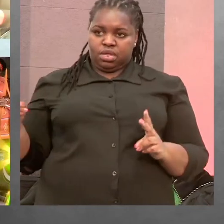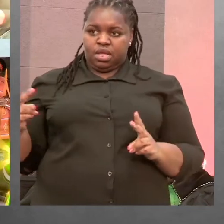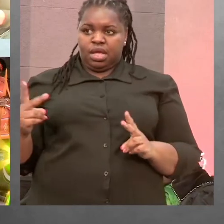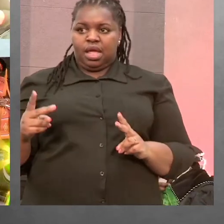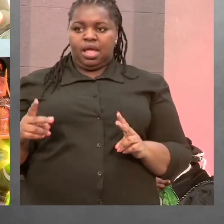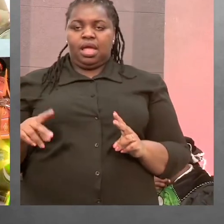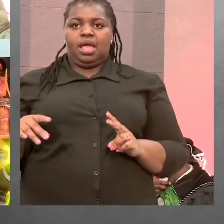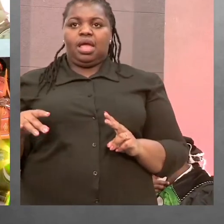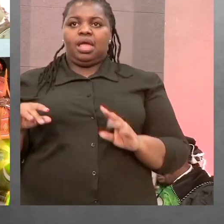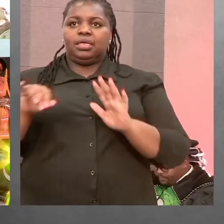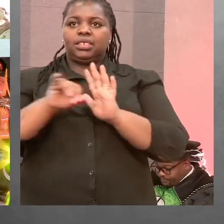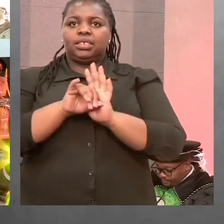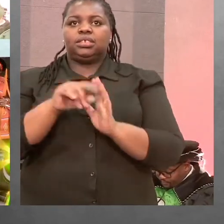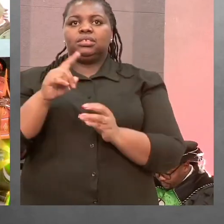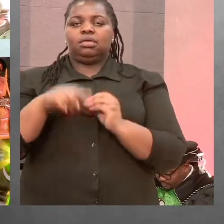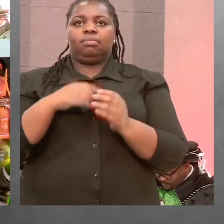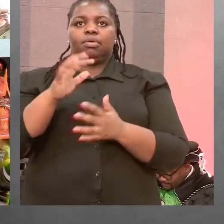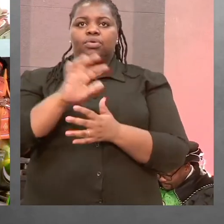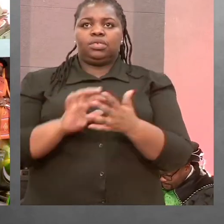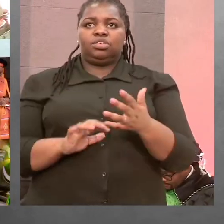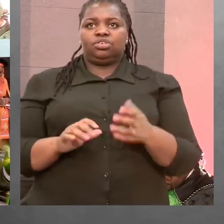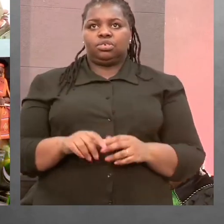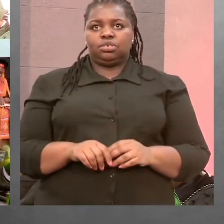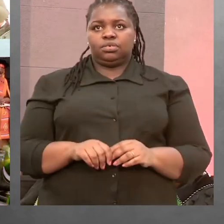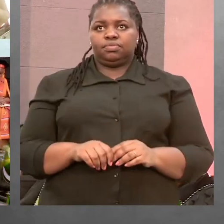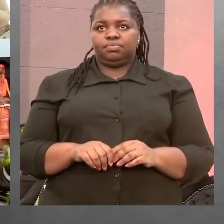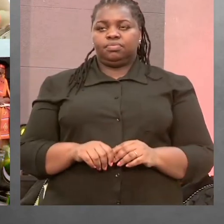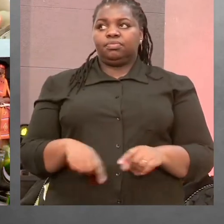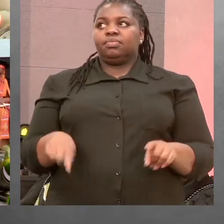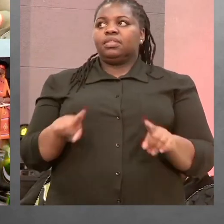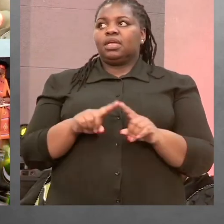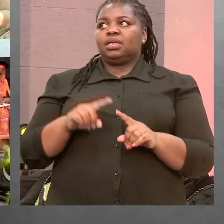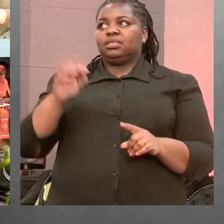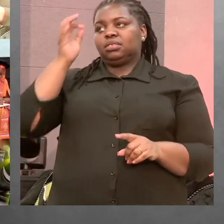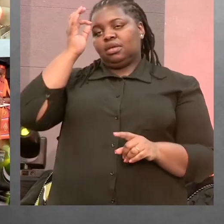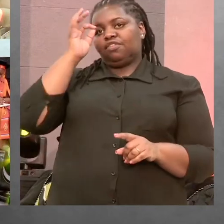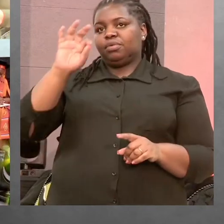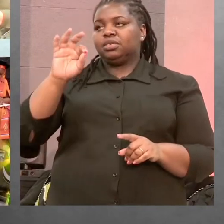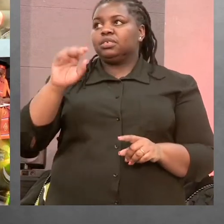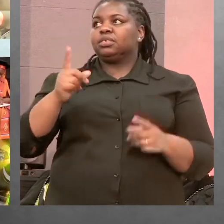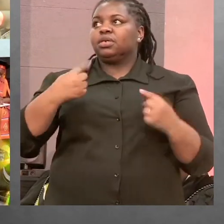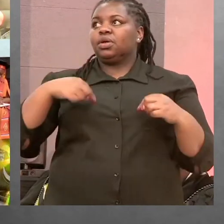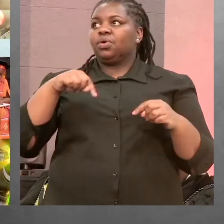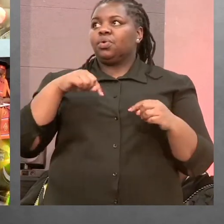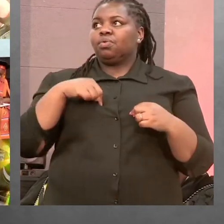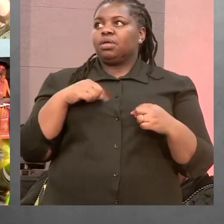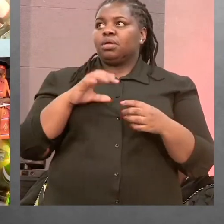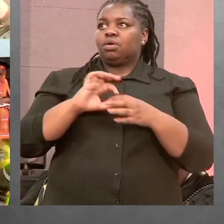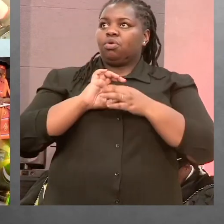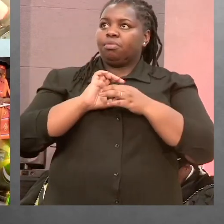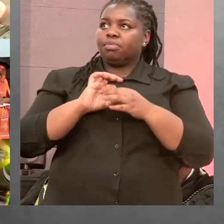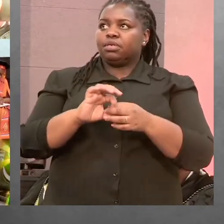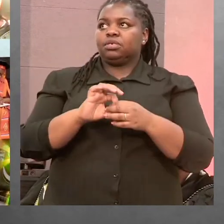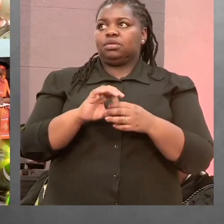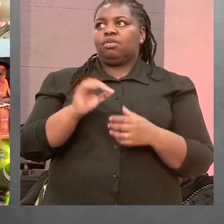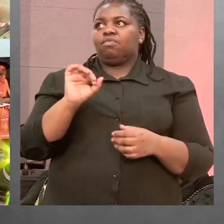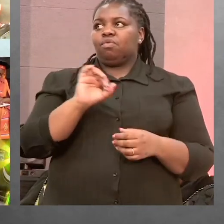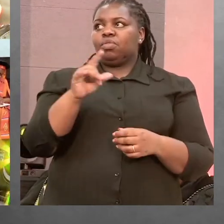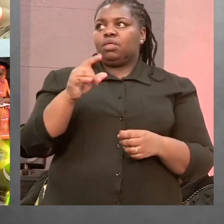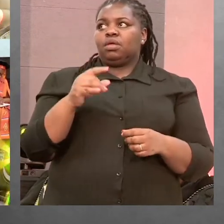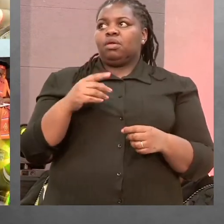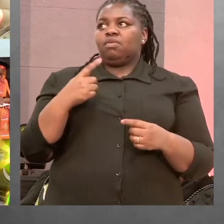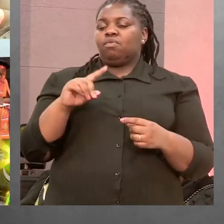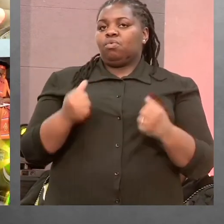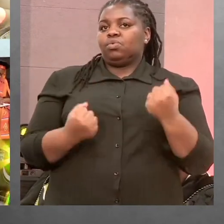identity and history. As government, we remain committed to the cause of supporting